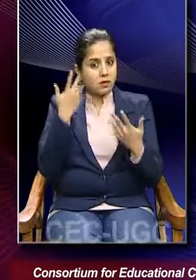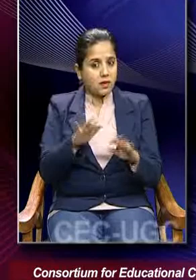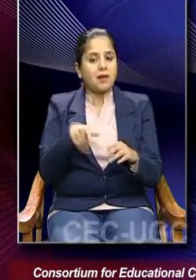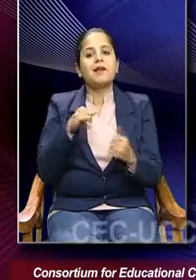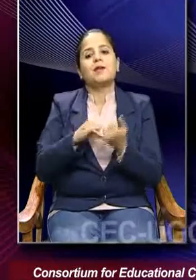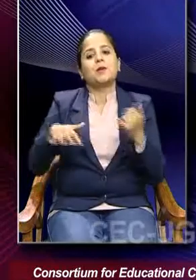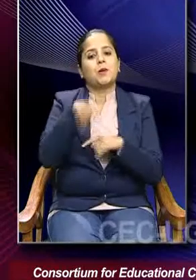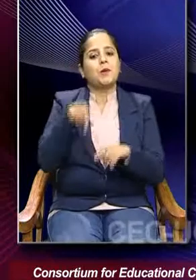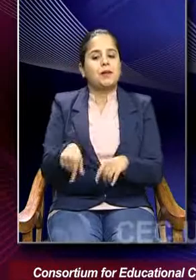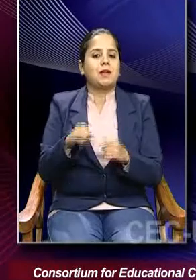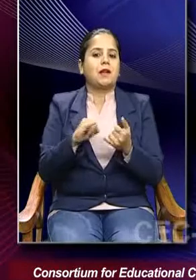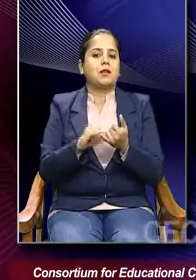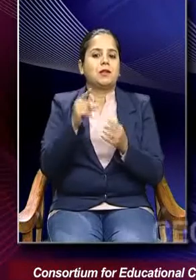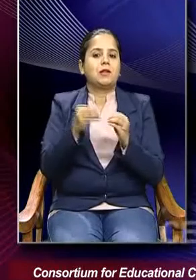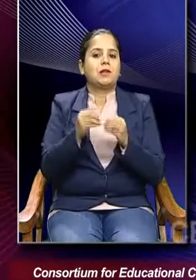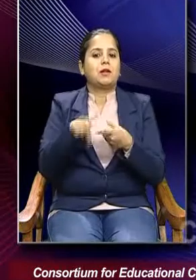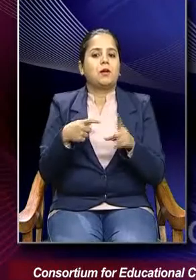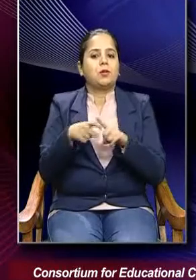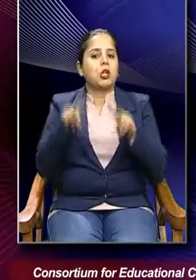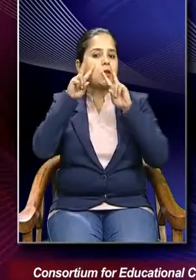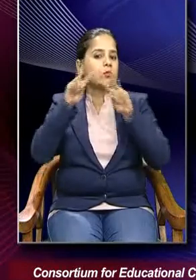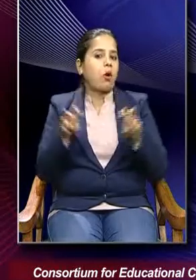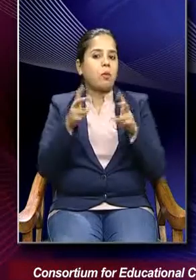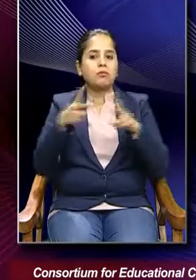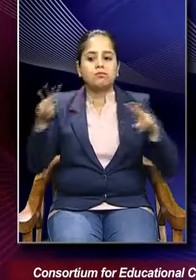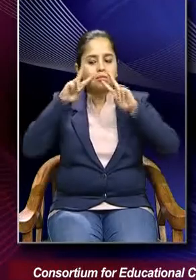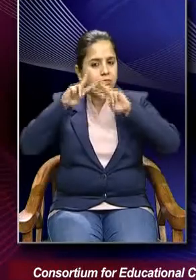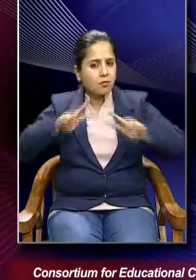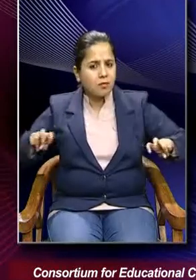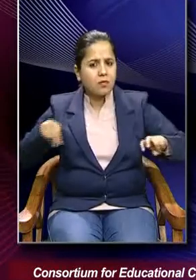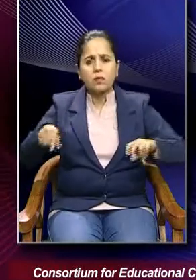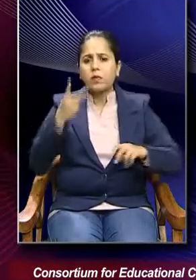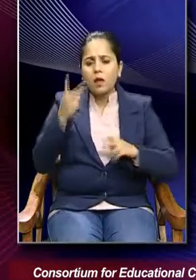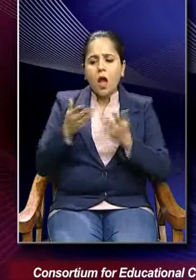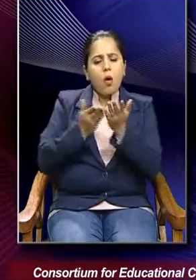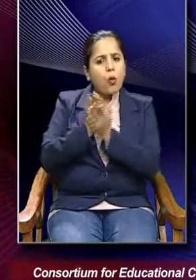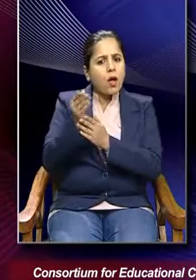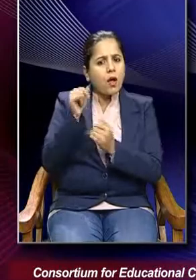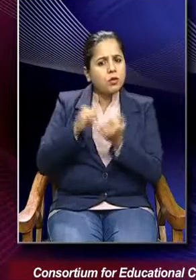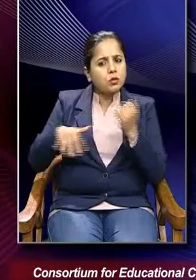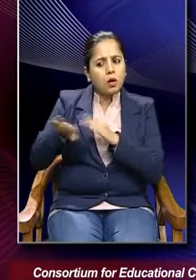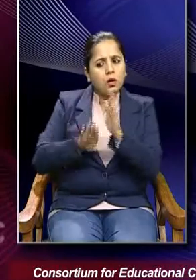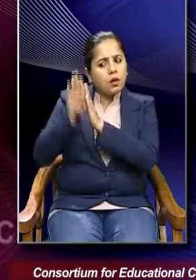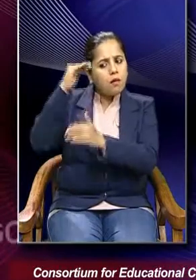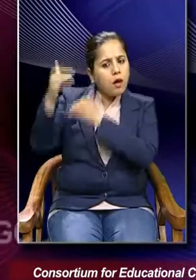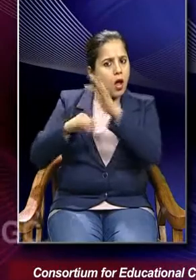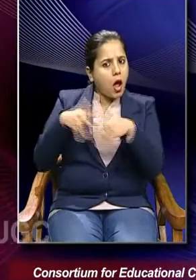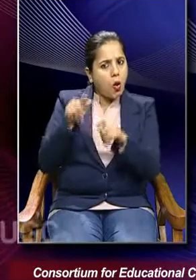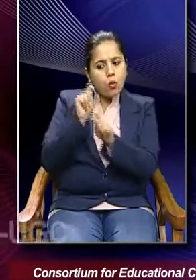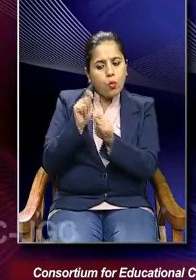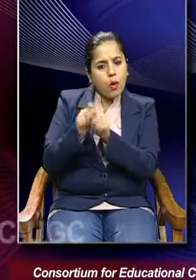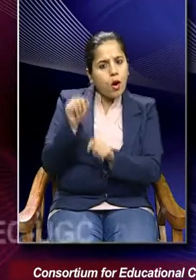sociologists study. Sociologists study the way society develops and functions on